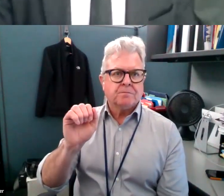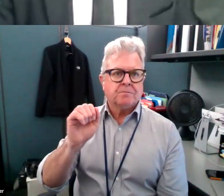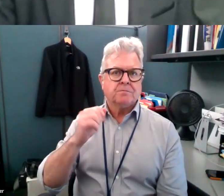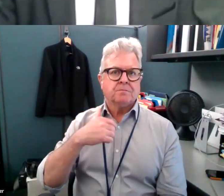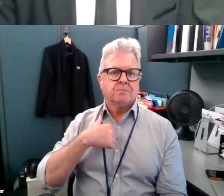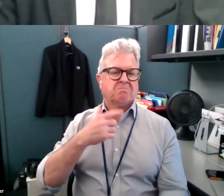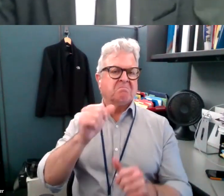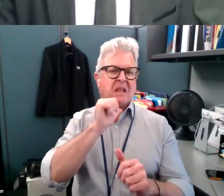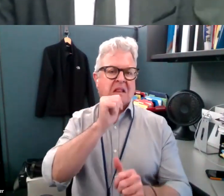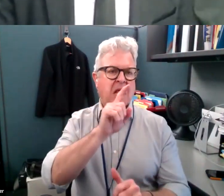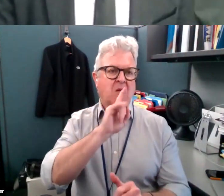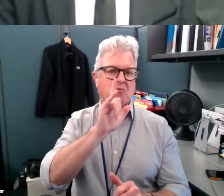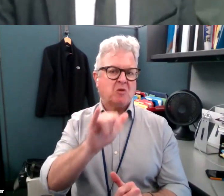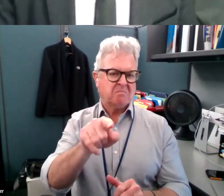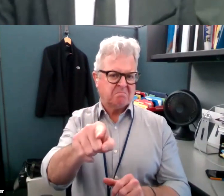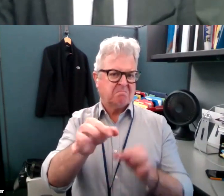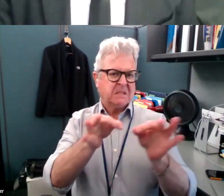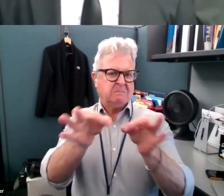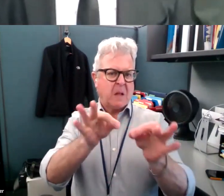Hello, Ernest.